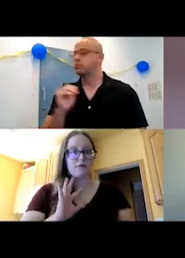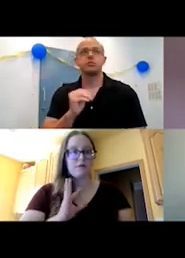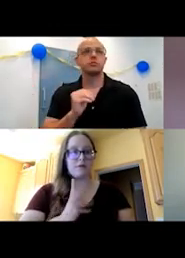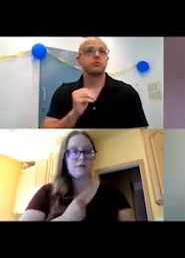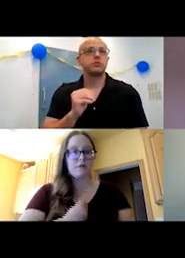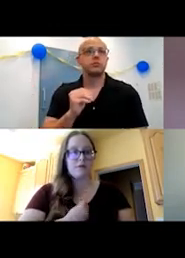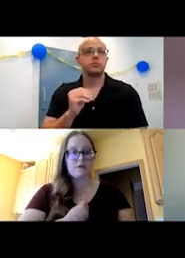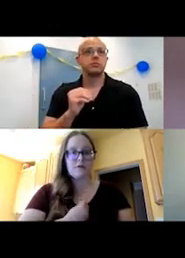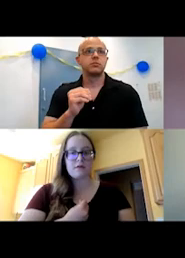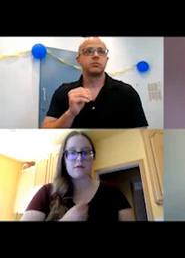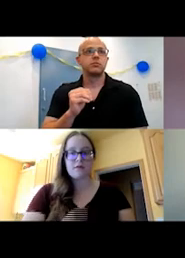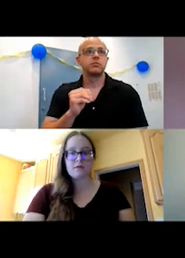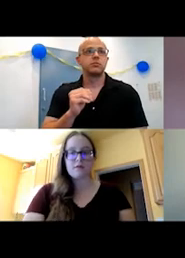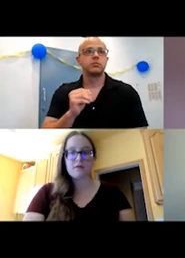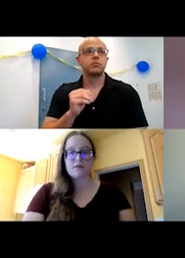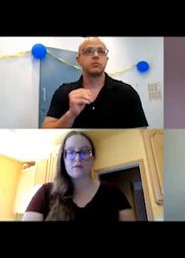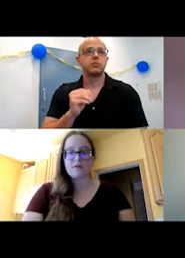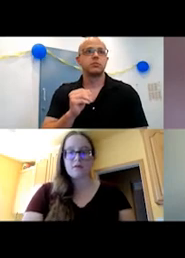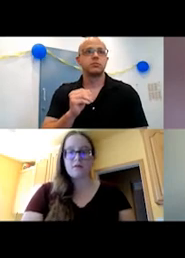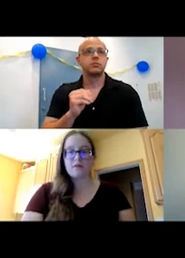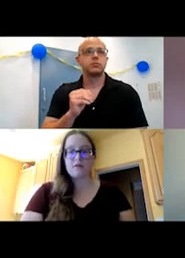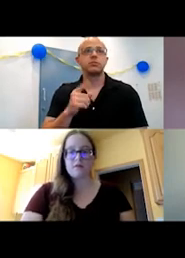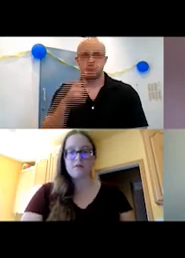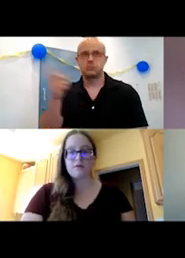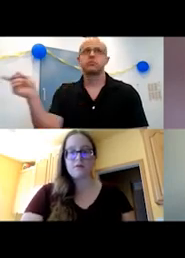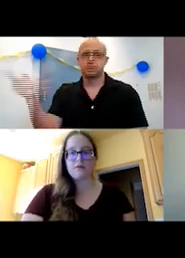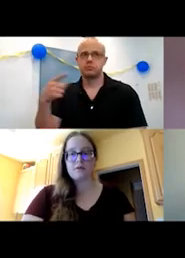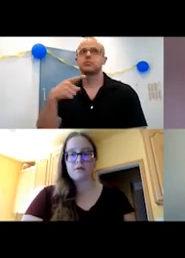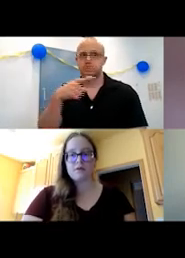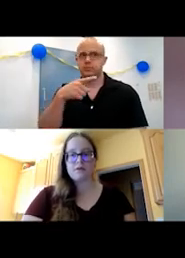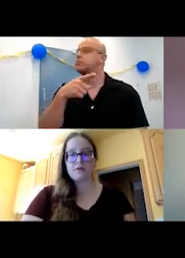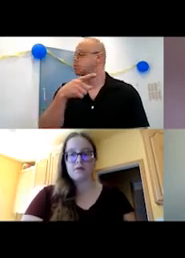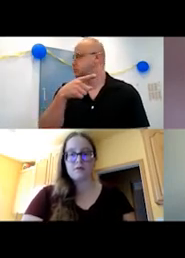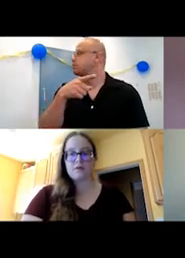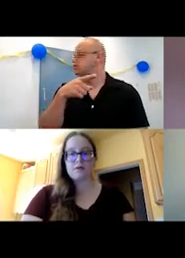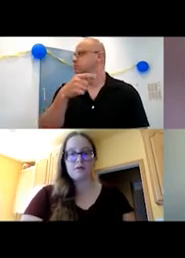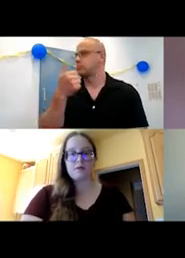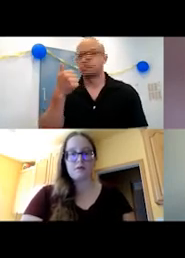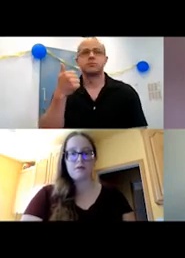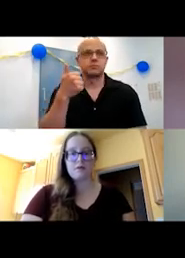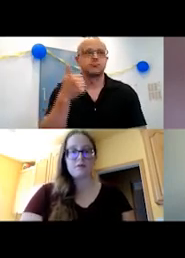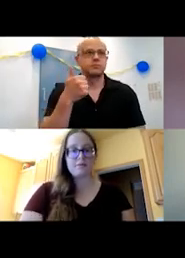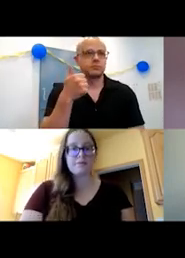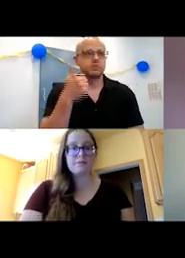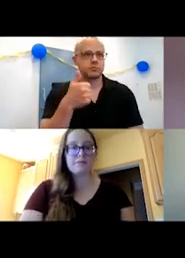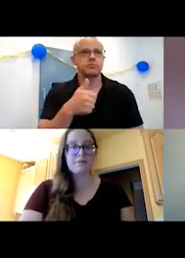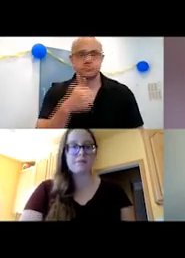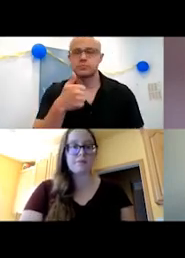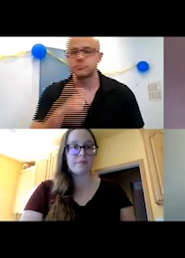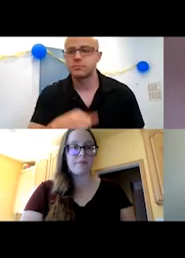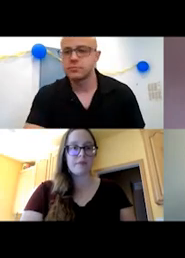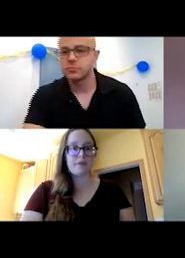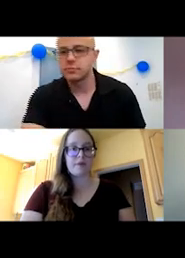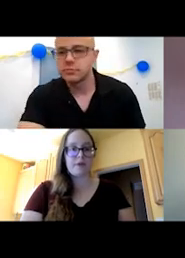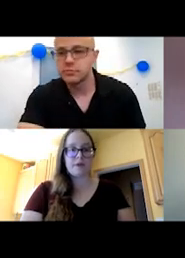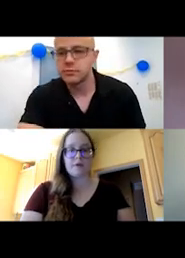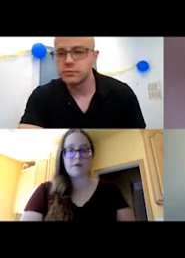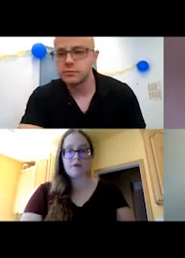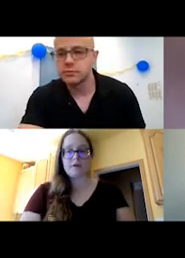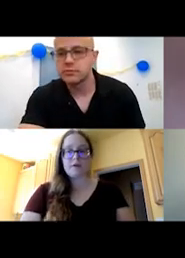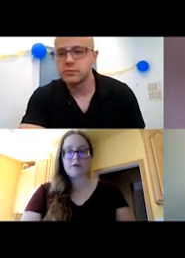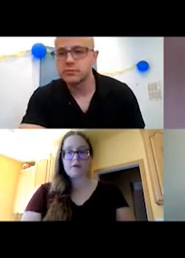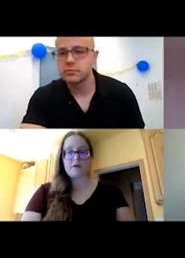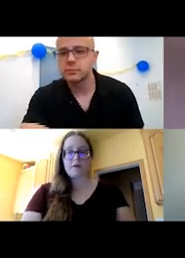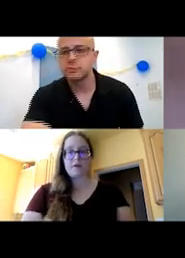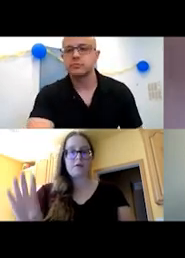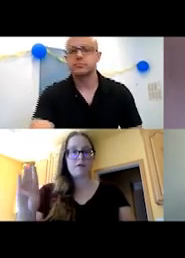Right? So BIPOC doesn't stand for Black, Indigenous, people of color, so the I is. Yes, that's correct, yes.